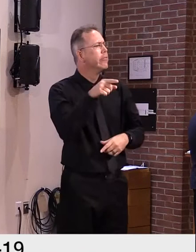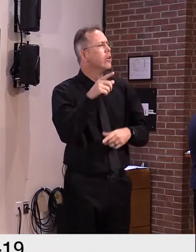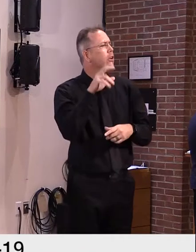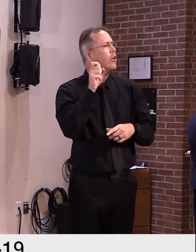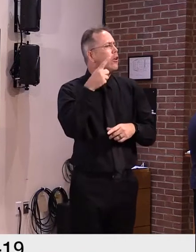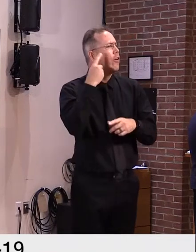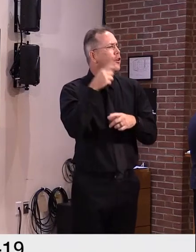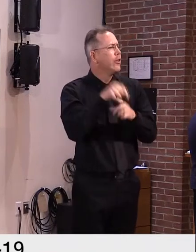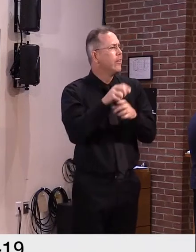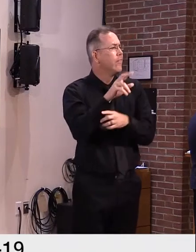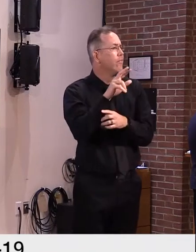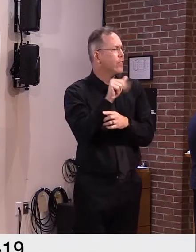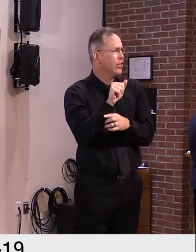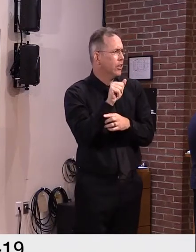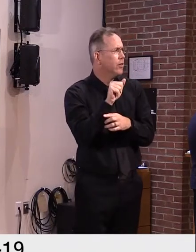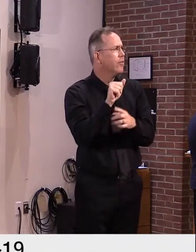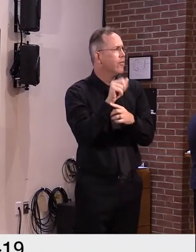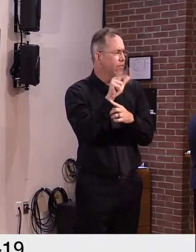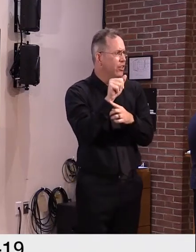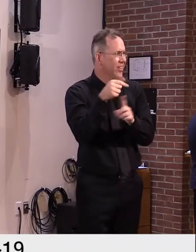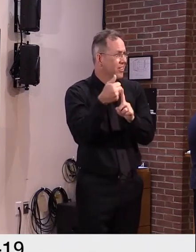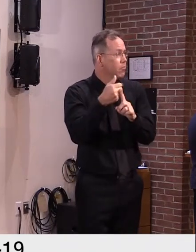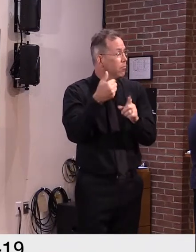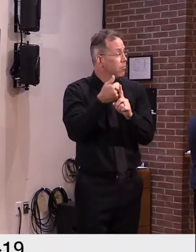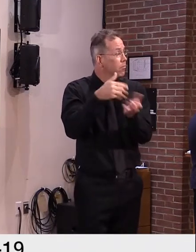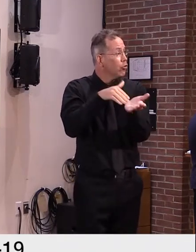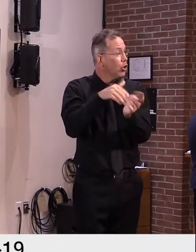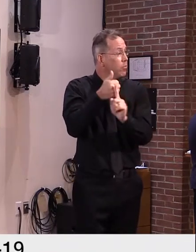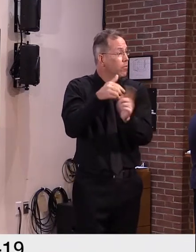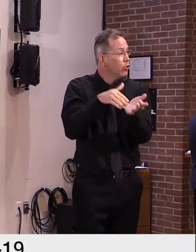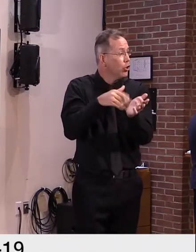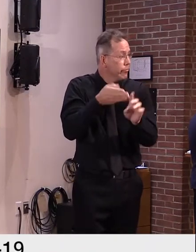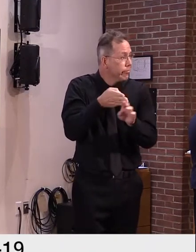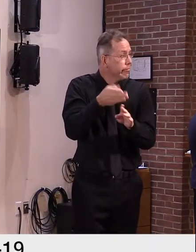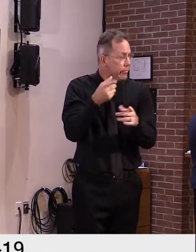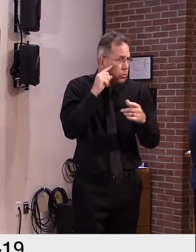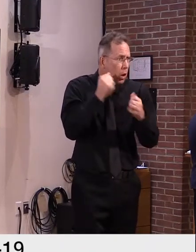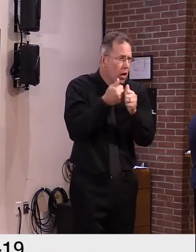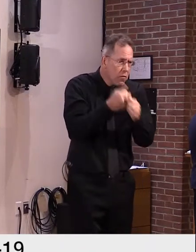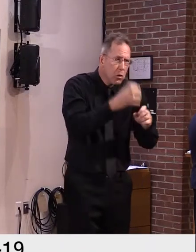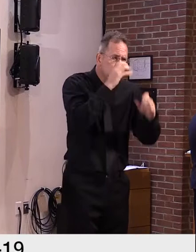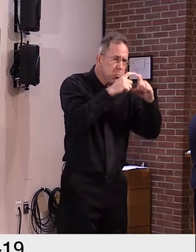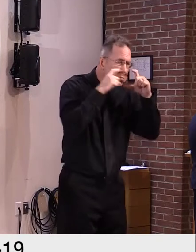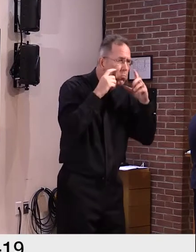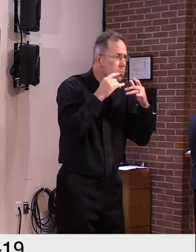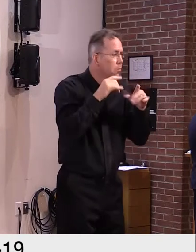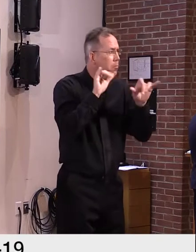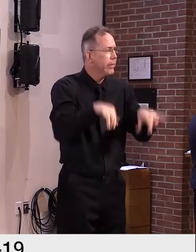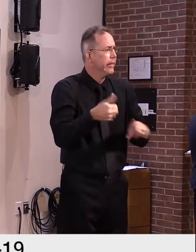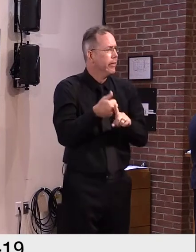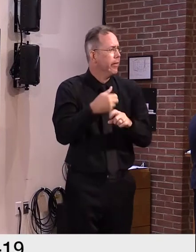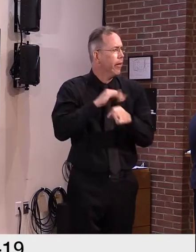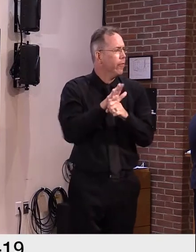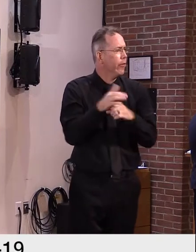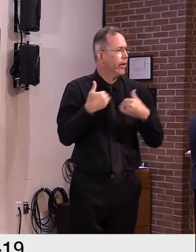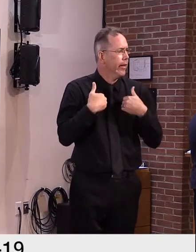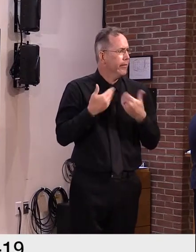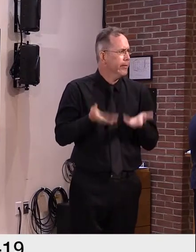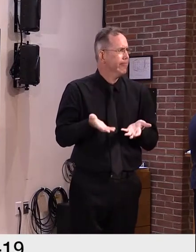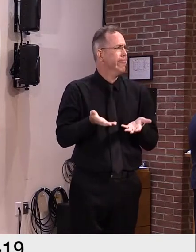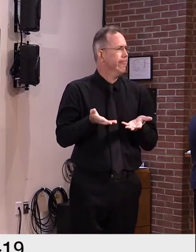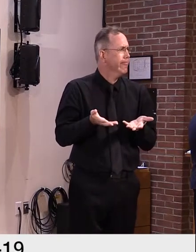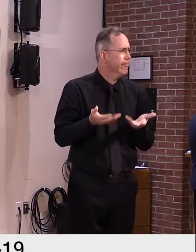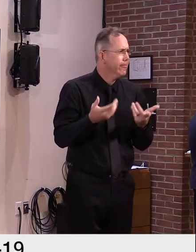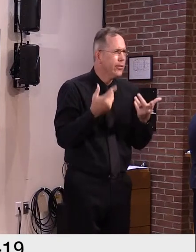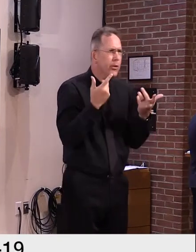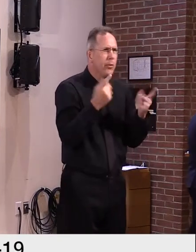Yeah, it's the fact that the virus is amongst us. It's in the air we breathe, and you can try to be as careful